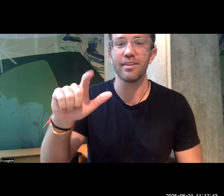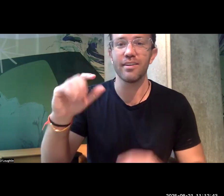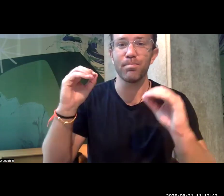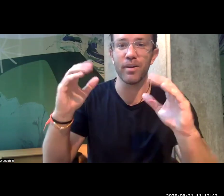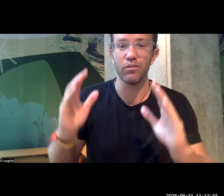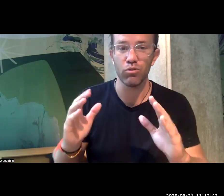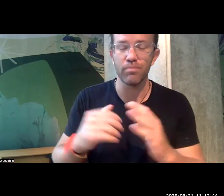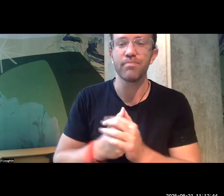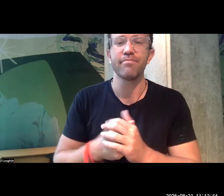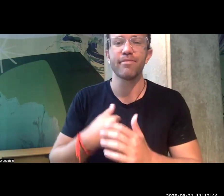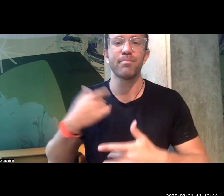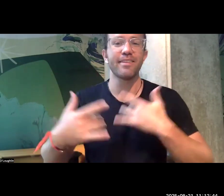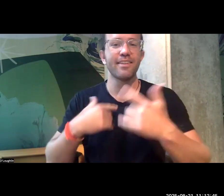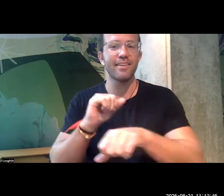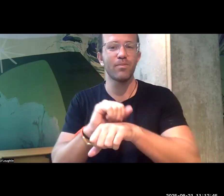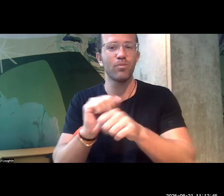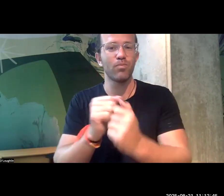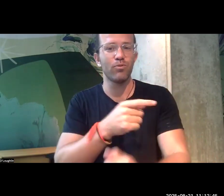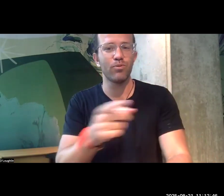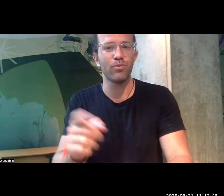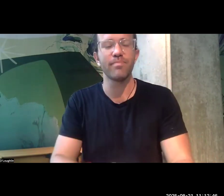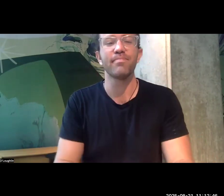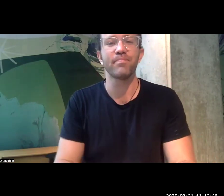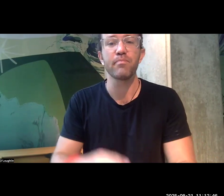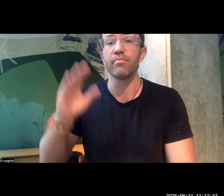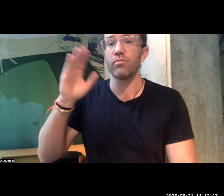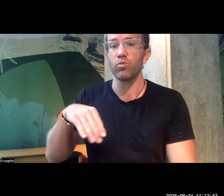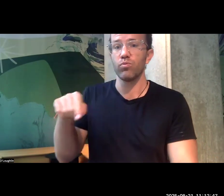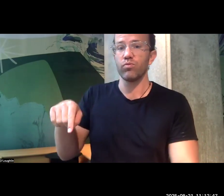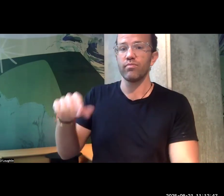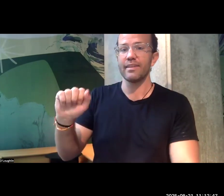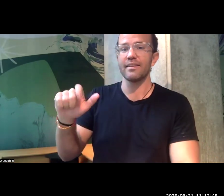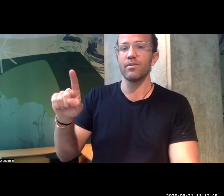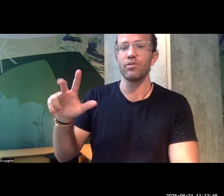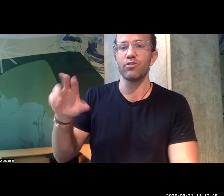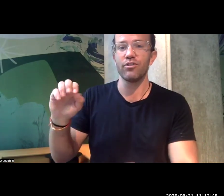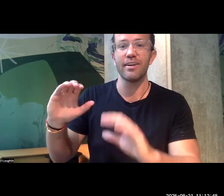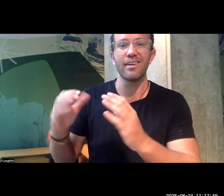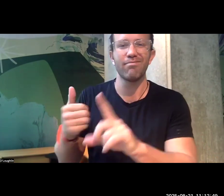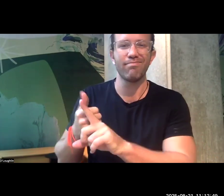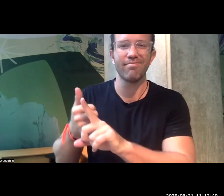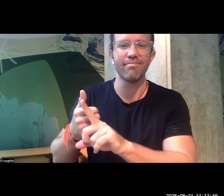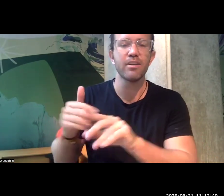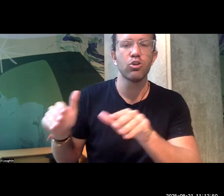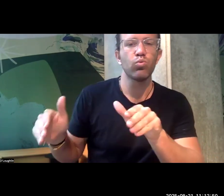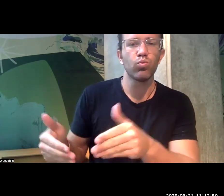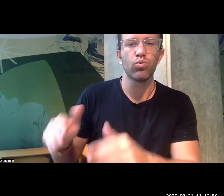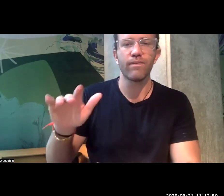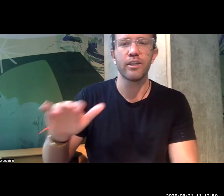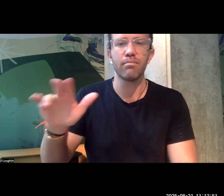O'Laughlin. I'm your ASL professor, and I'm really excited to be working with you all. Now, this is